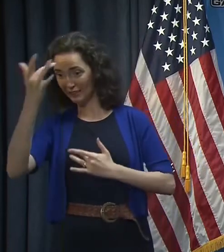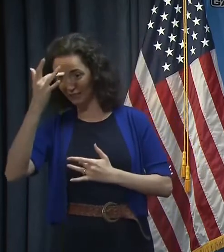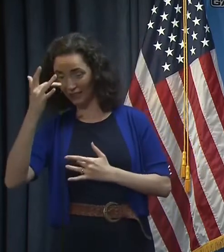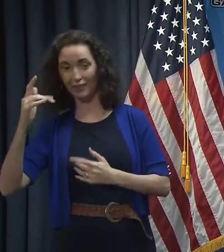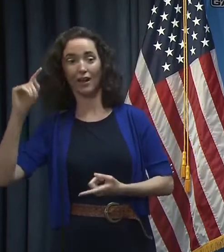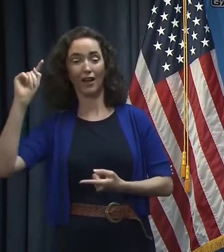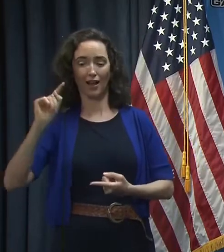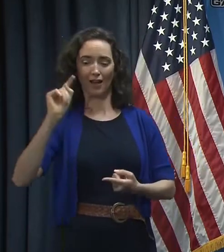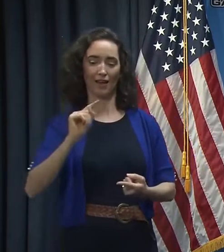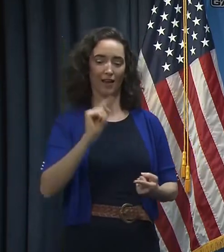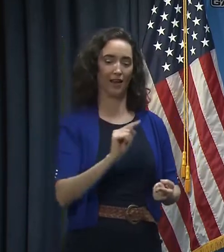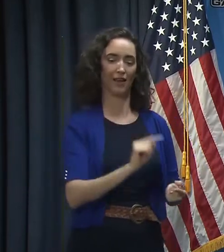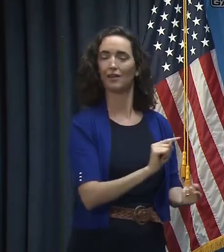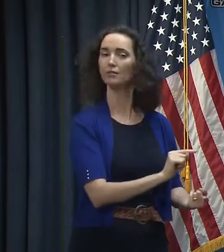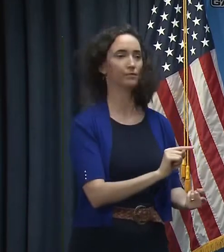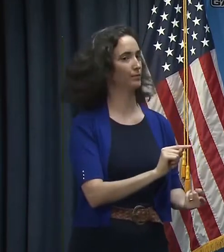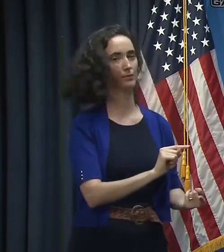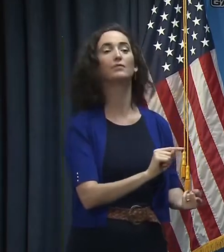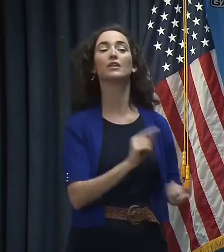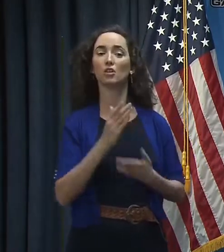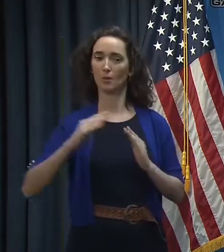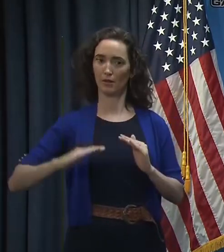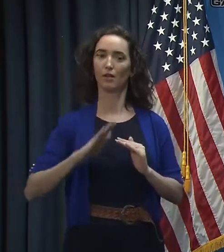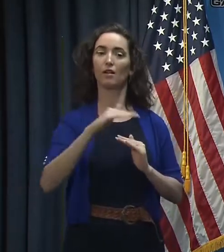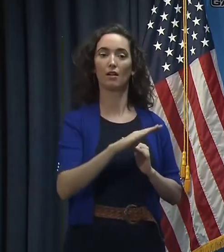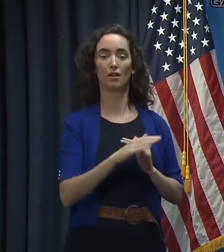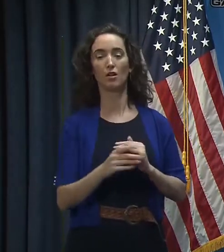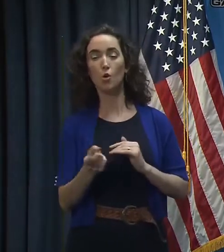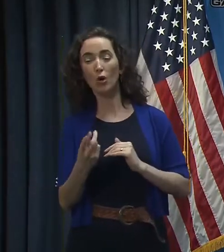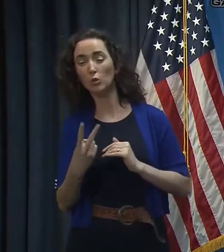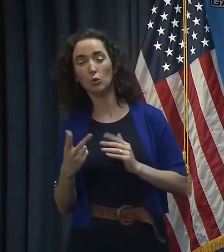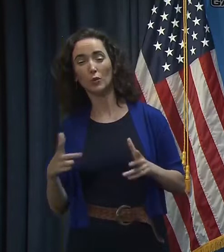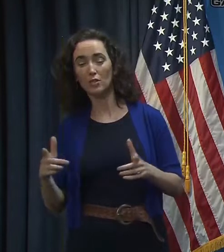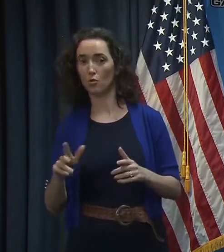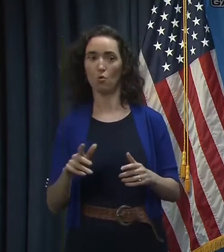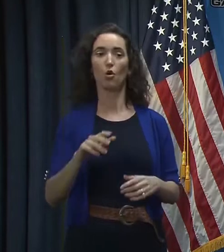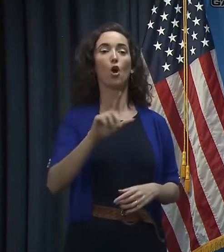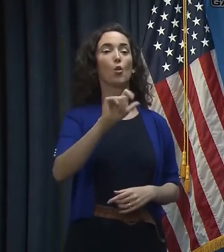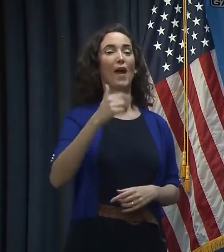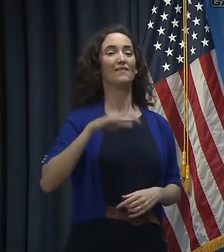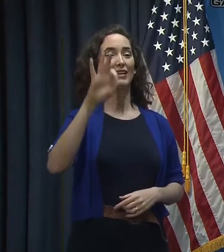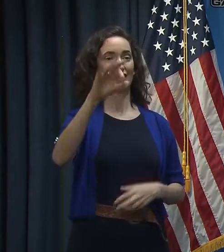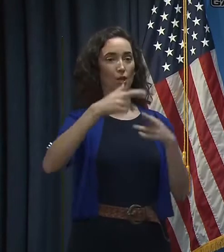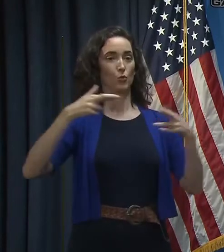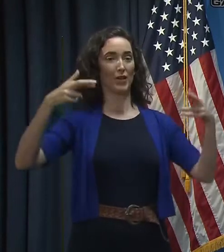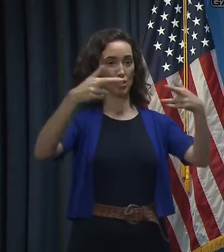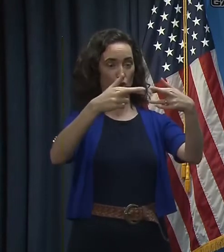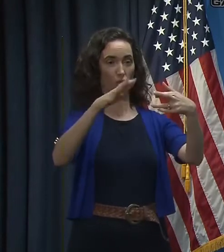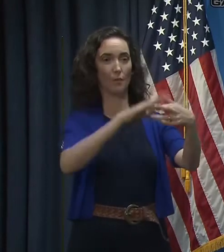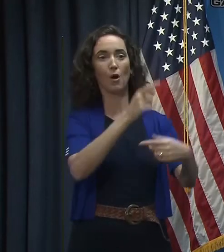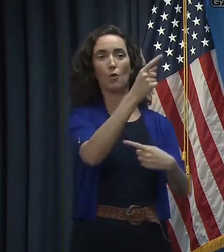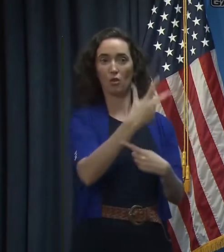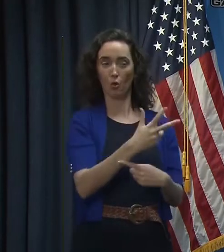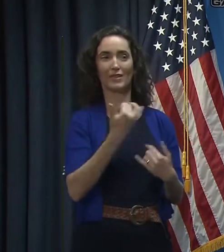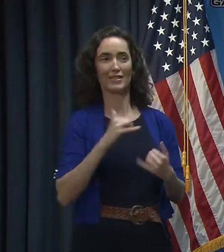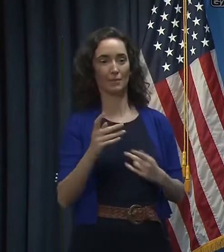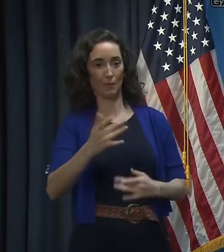or 2 regions. And in fact, 1/3 of our 9 regions, Louisiana is still seeing increases in case